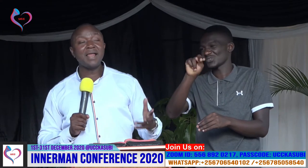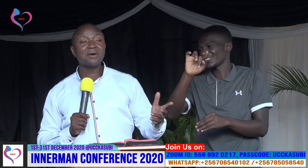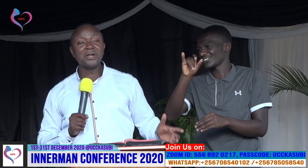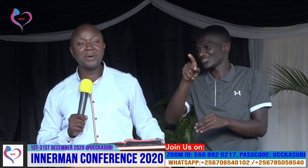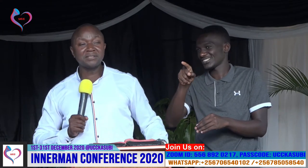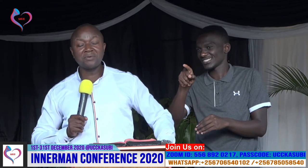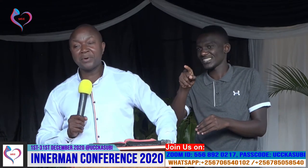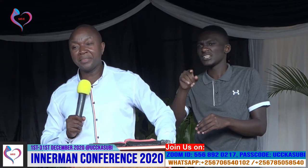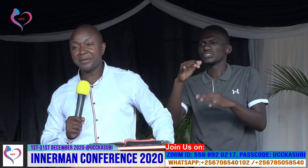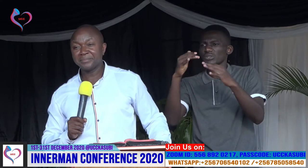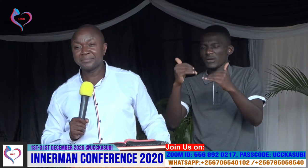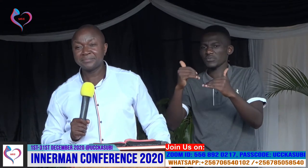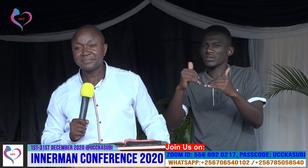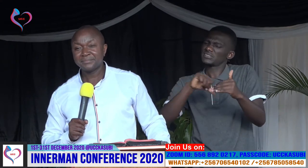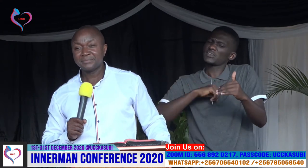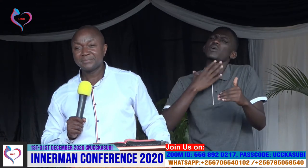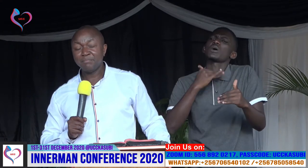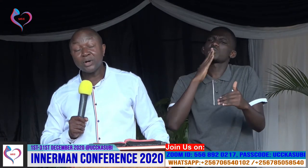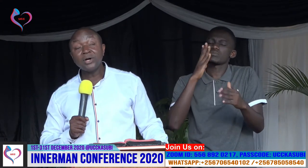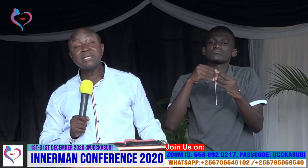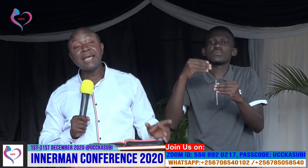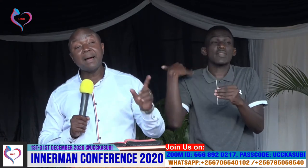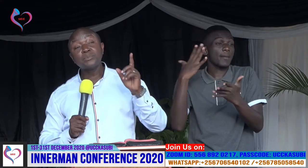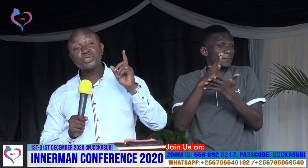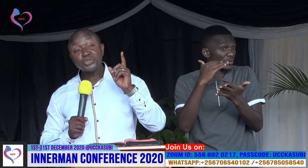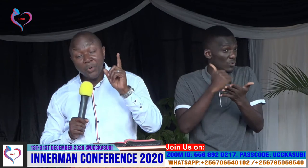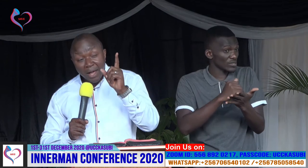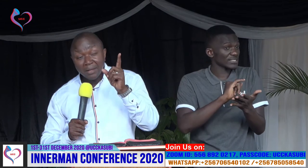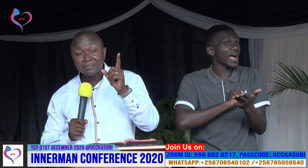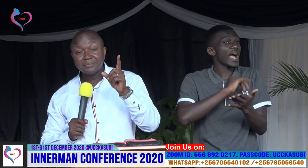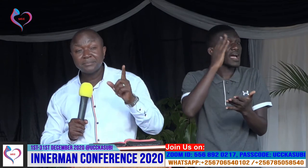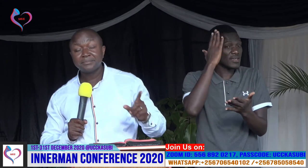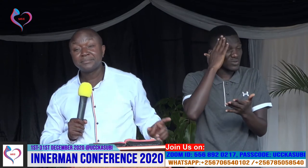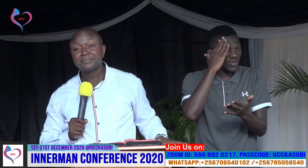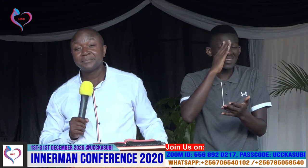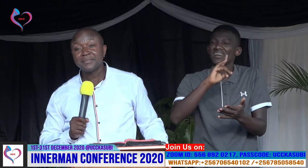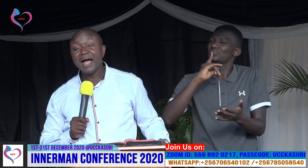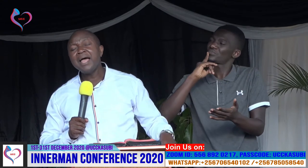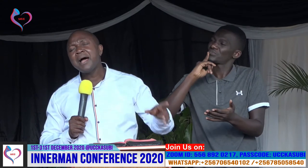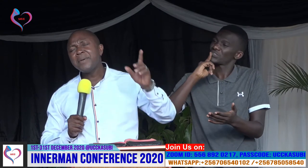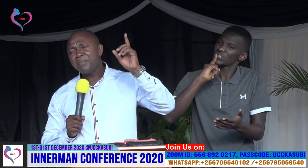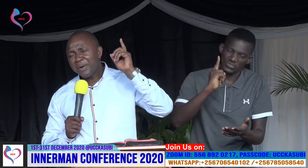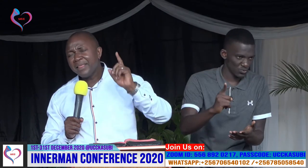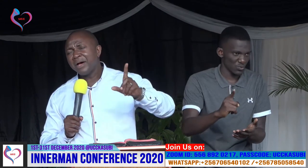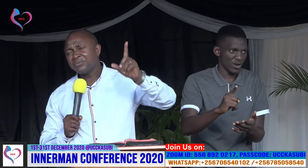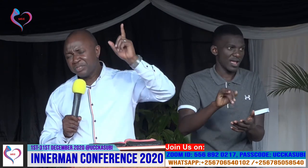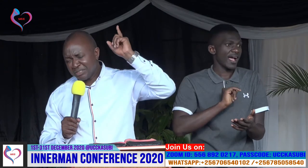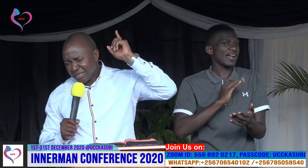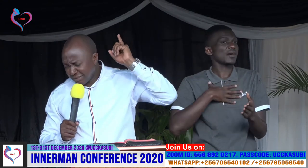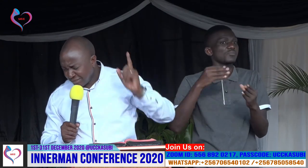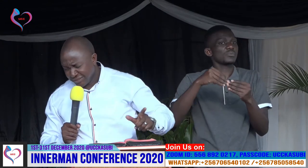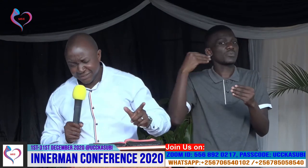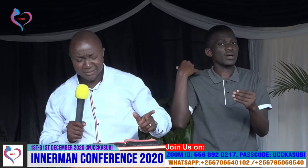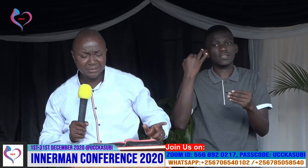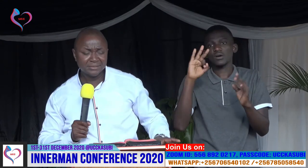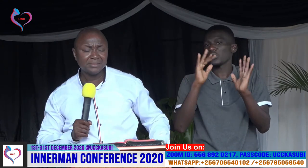Brother, I like calling myself brother. Because I am sure. Kubanga ndi mukakafu. I am a brother of